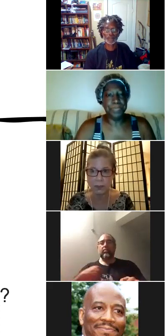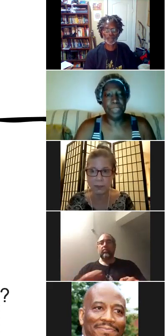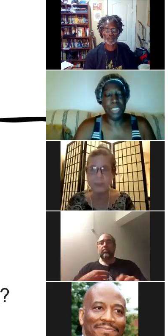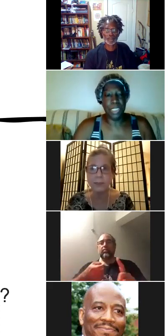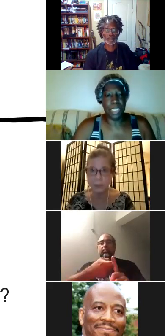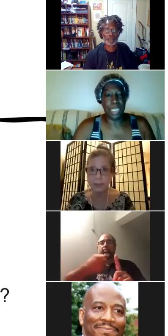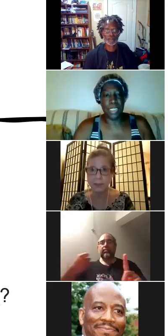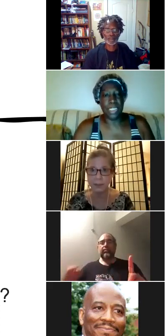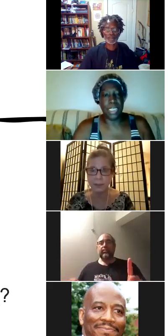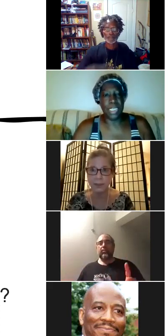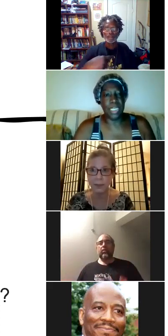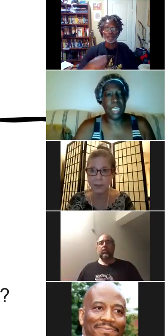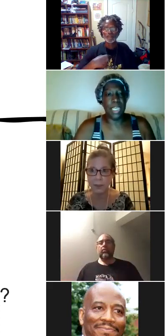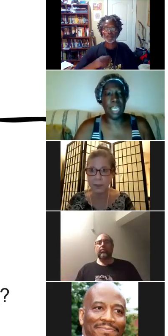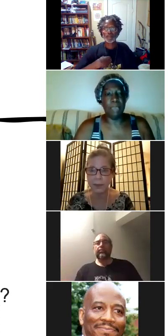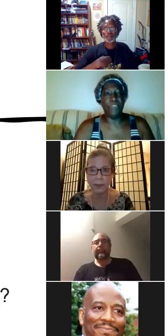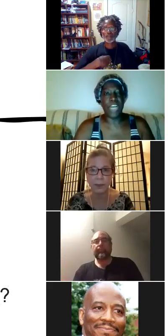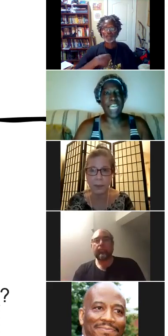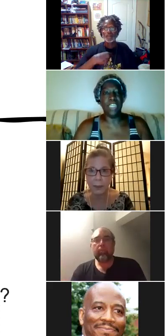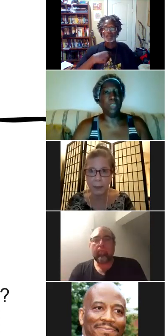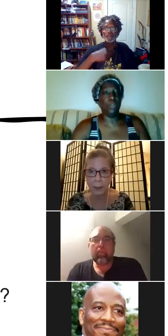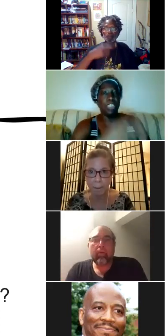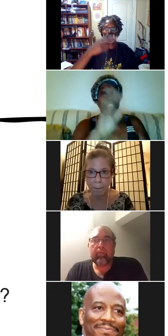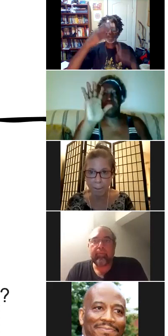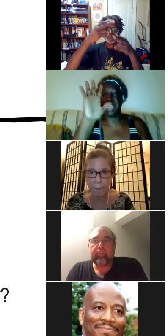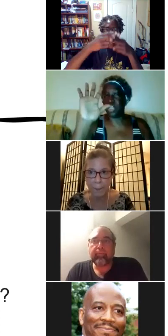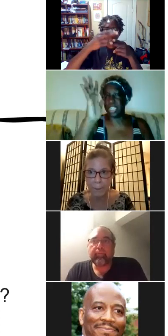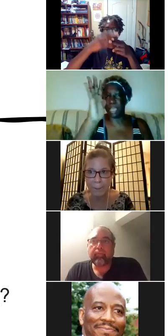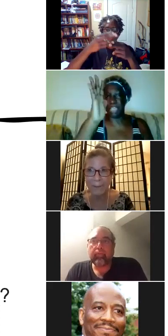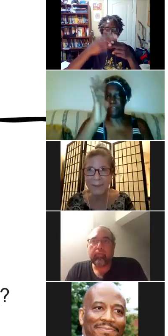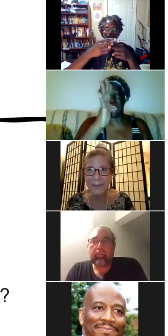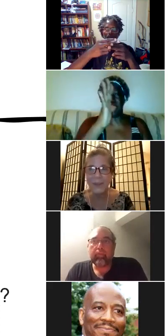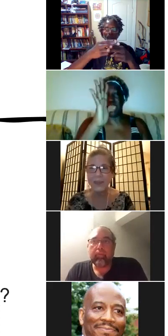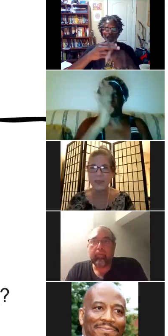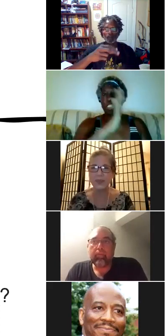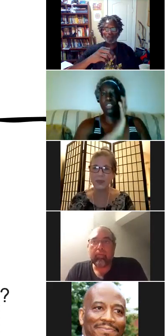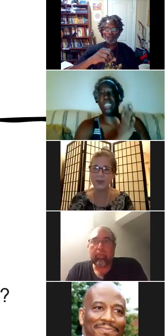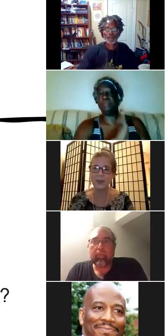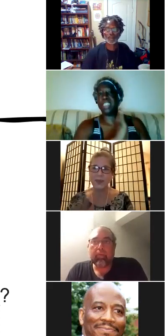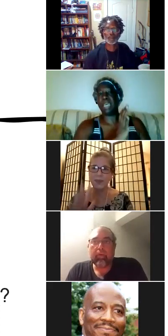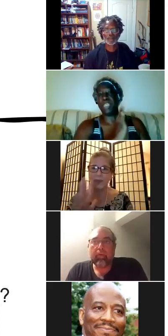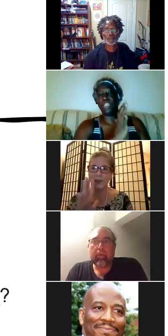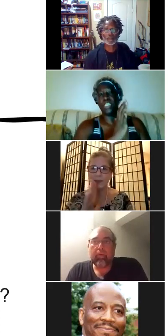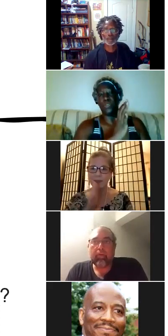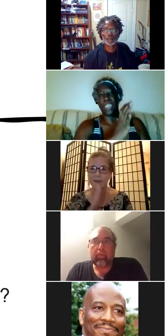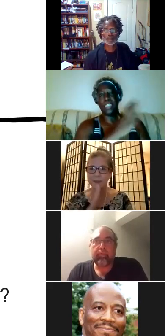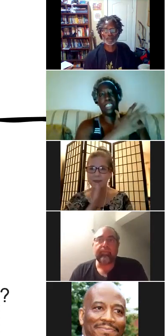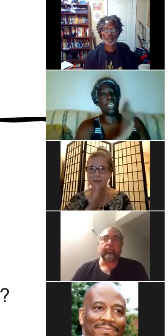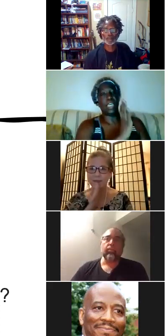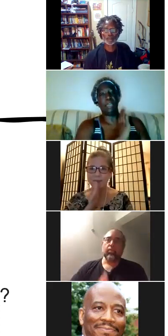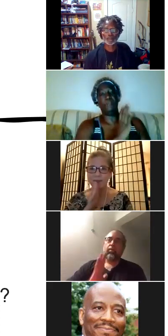Okay. And then I'm fine would just be your dominant 5 hand with your thumb tap your chest